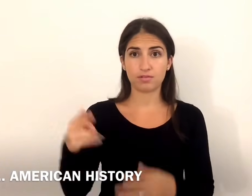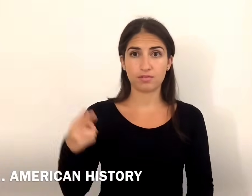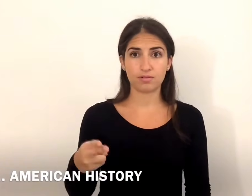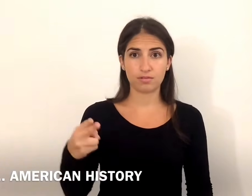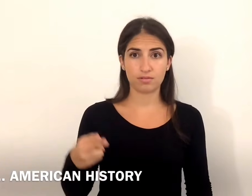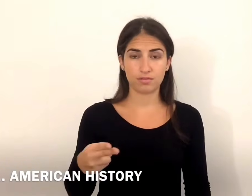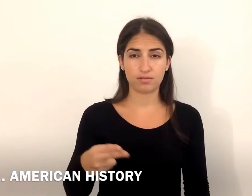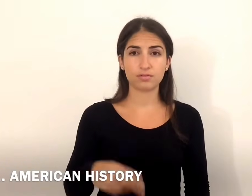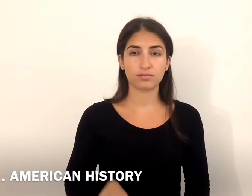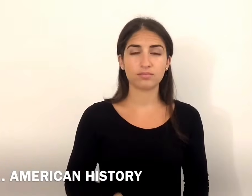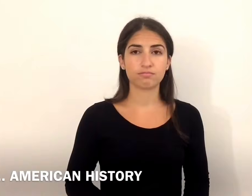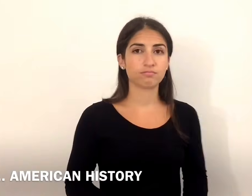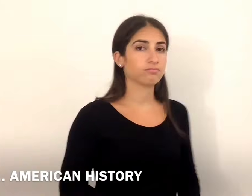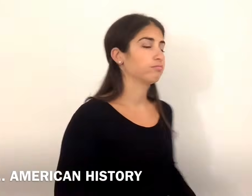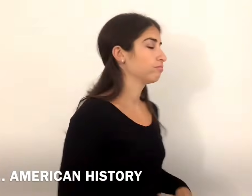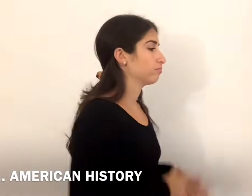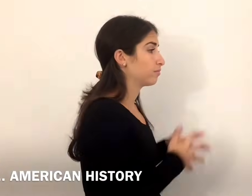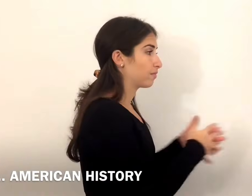American history.